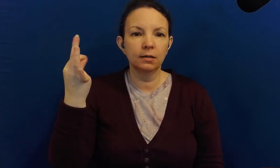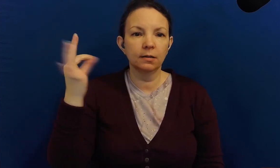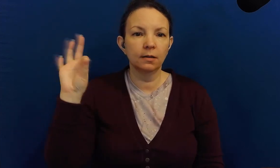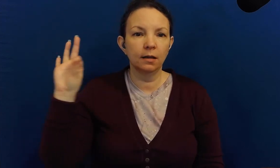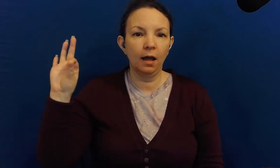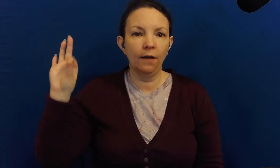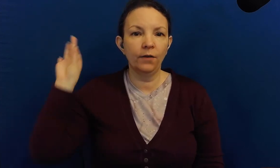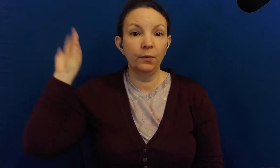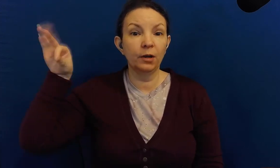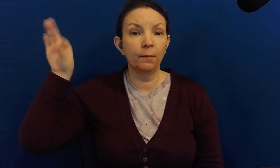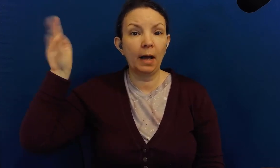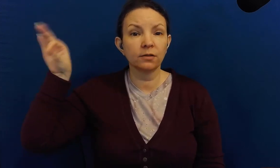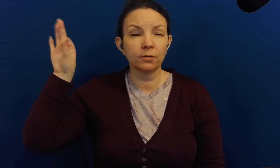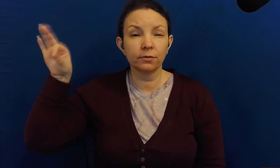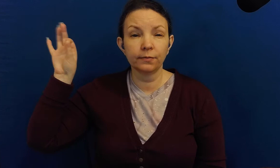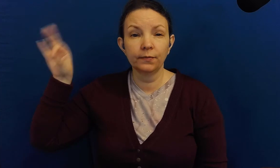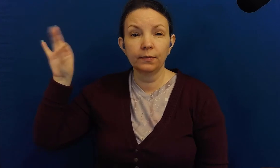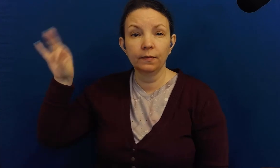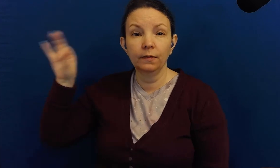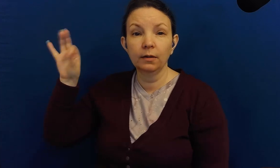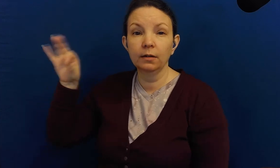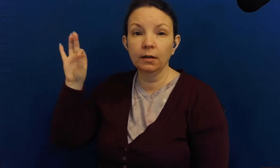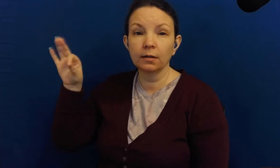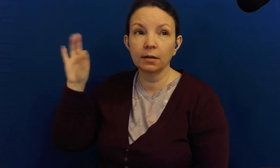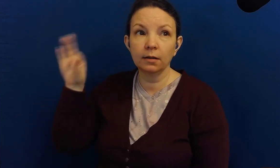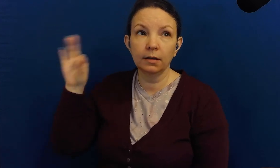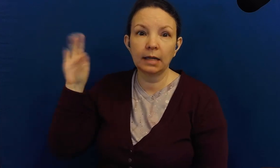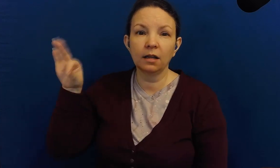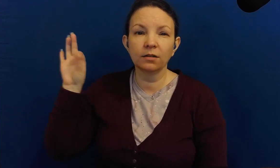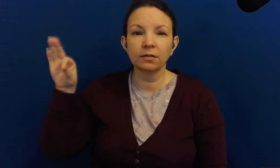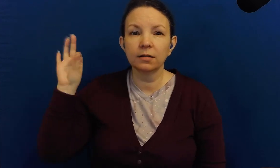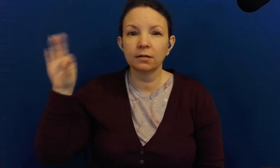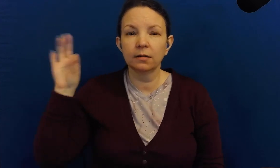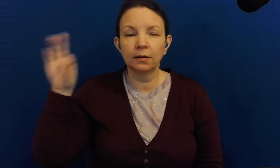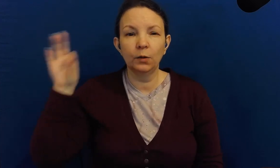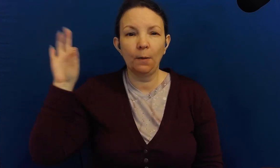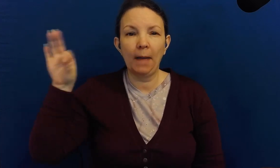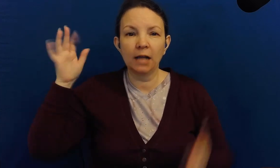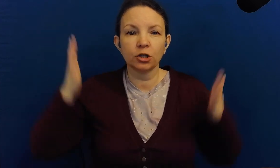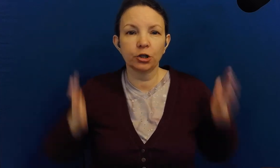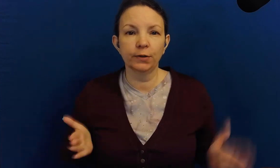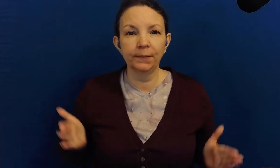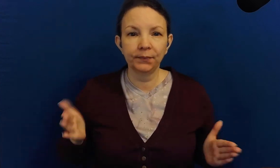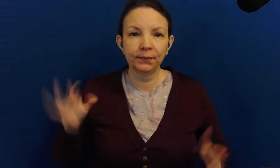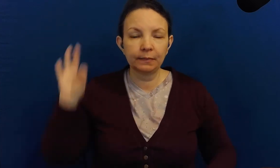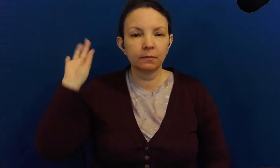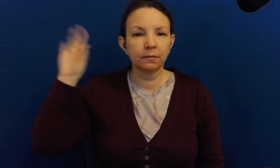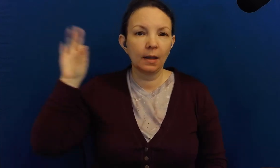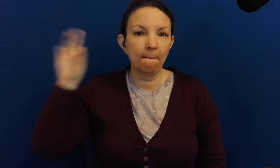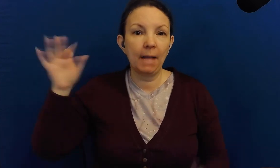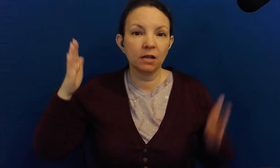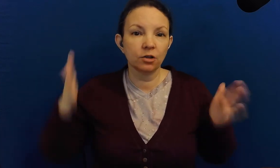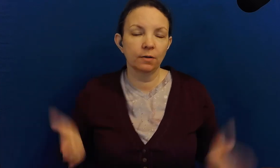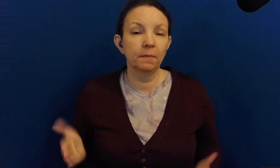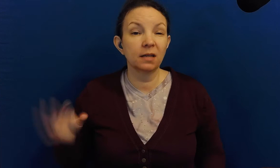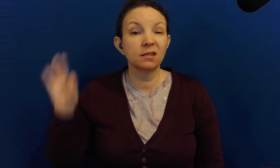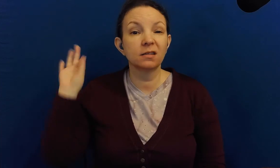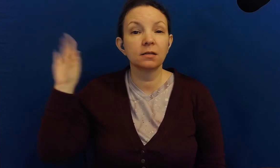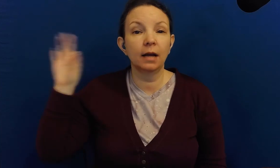F and we go pastor. That's also then we go pastor. Pastor. Because this is sign for